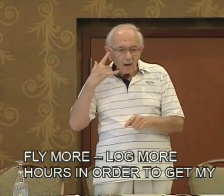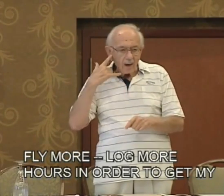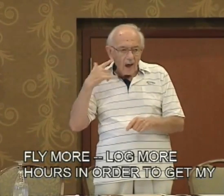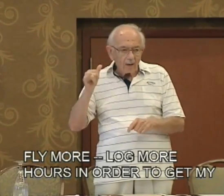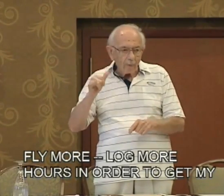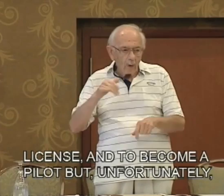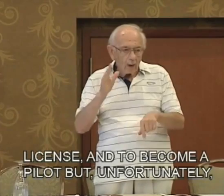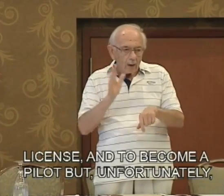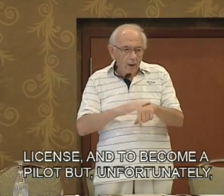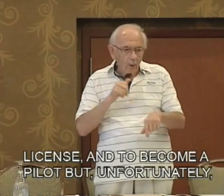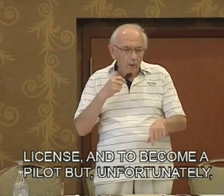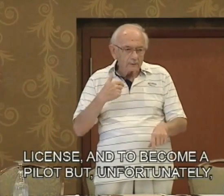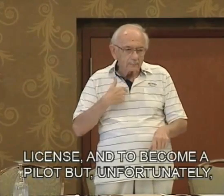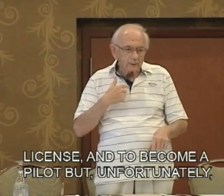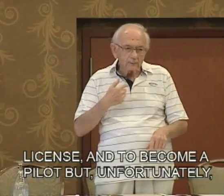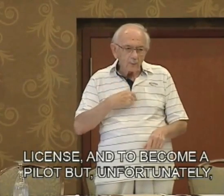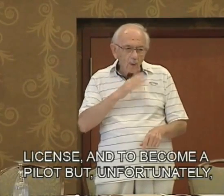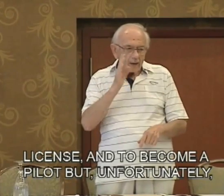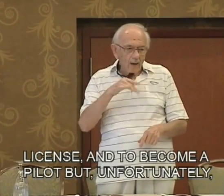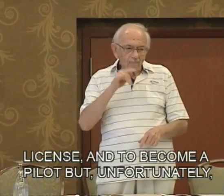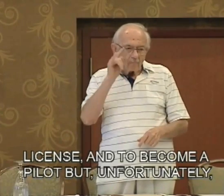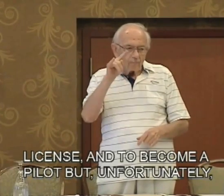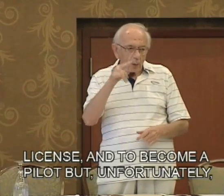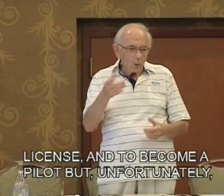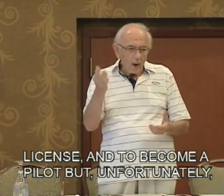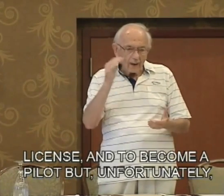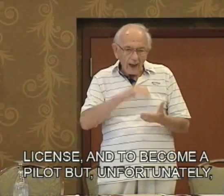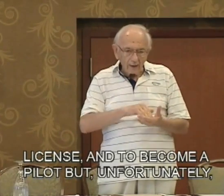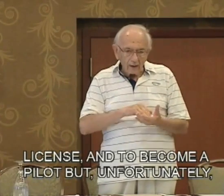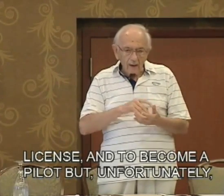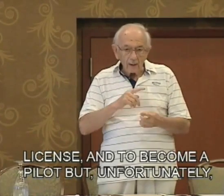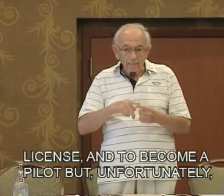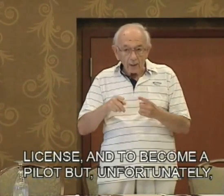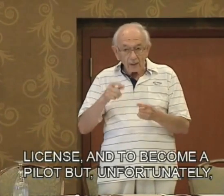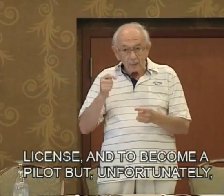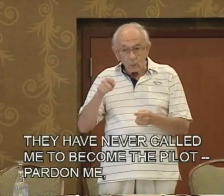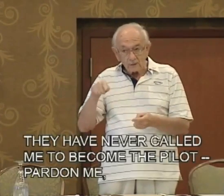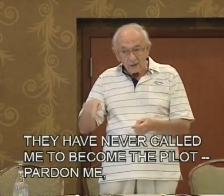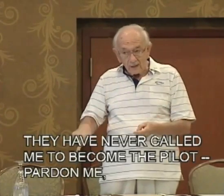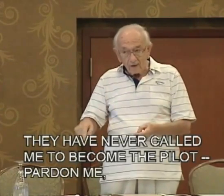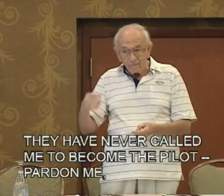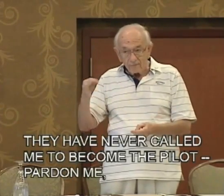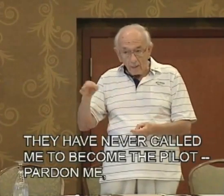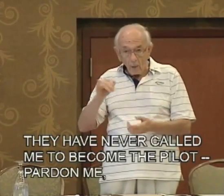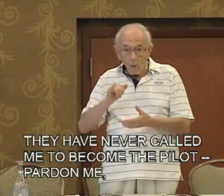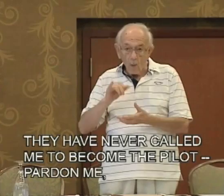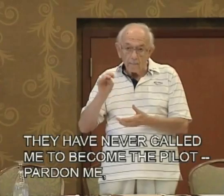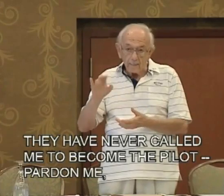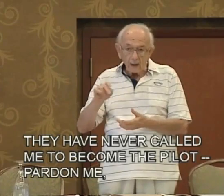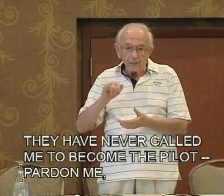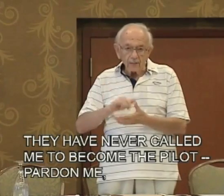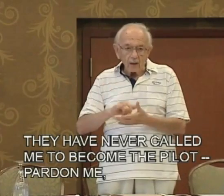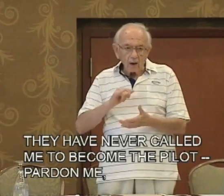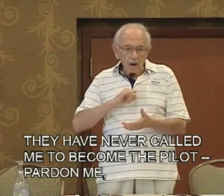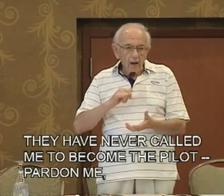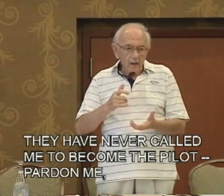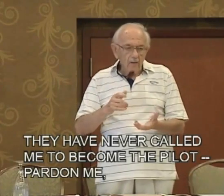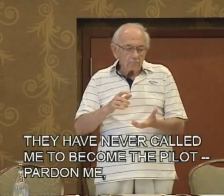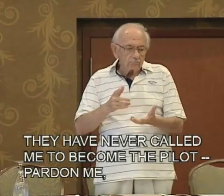and to become a pilot but unfortunately they have never called me to become the pilot California pardon